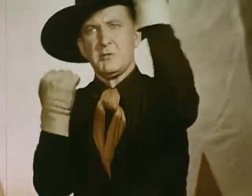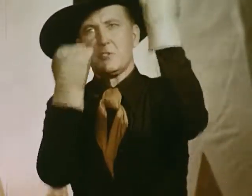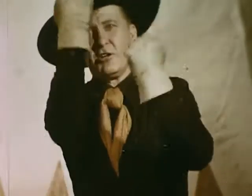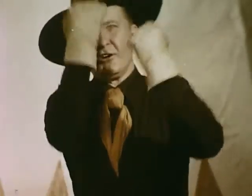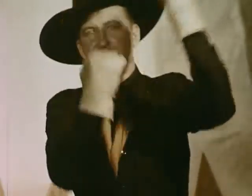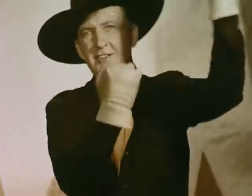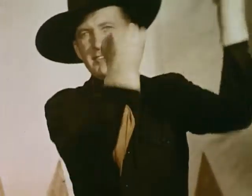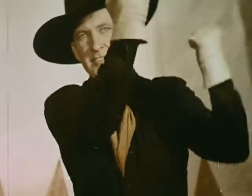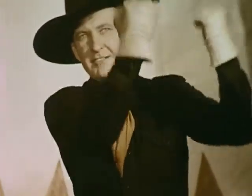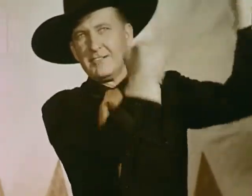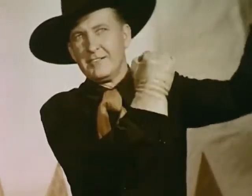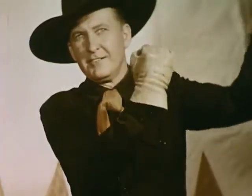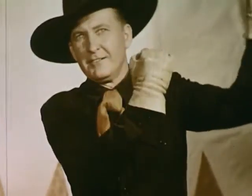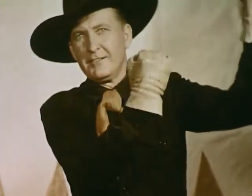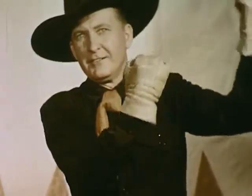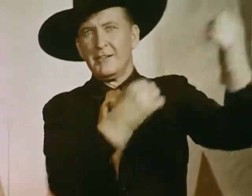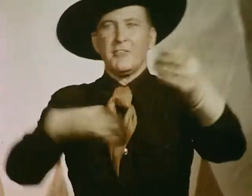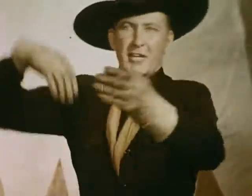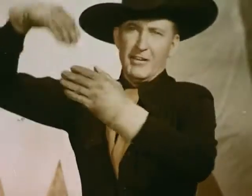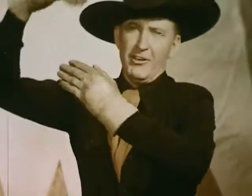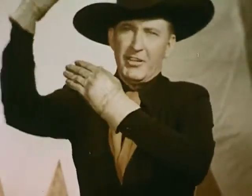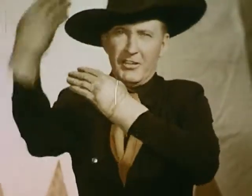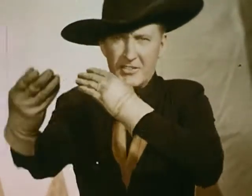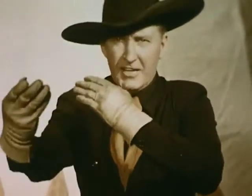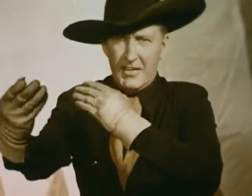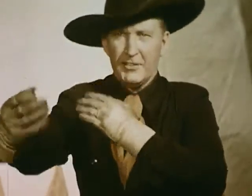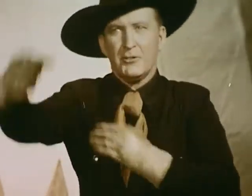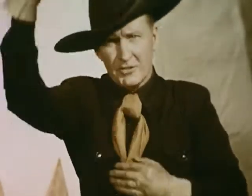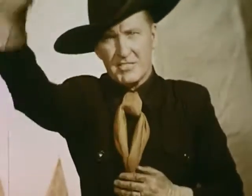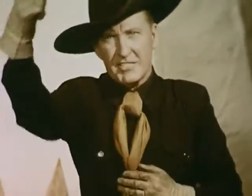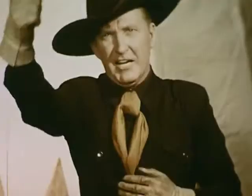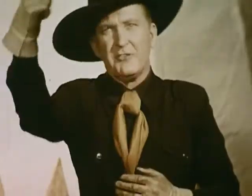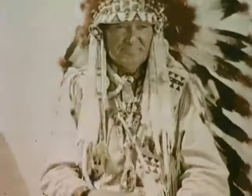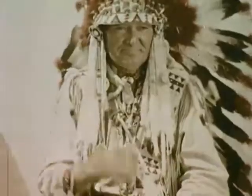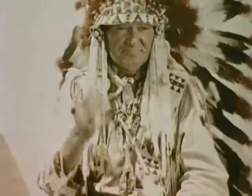monuments along it. They live on the other side, or they sit down there.